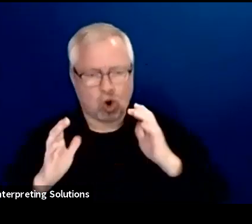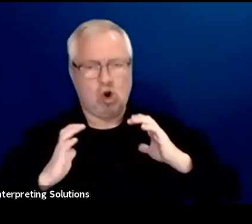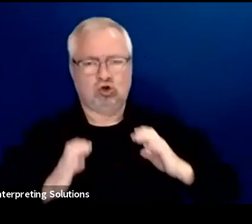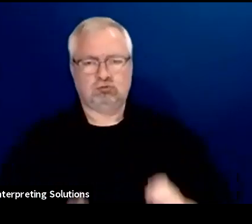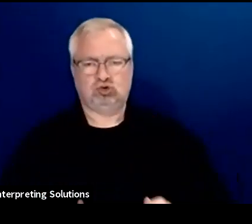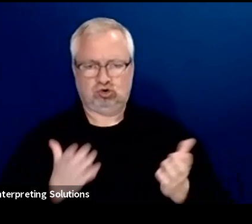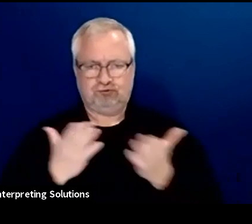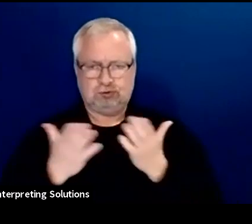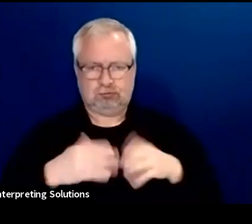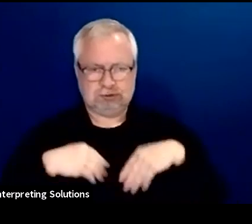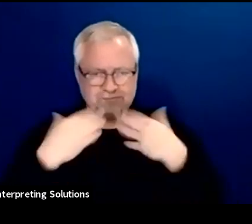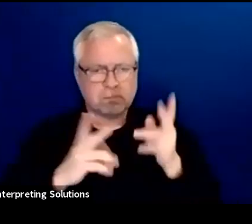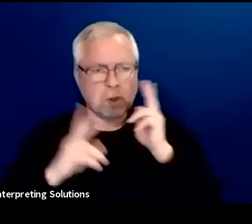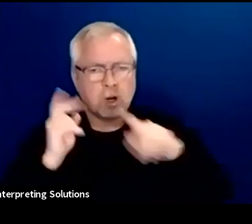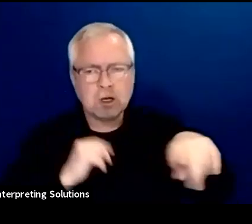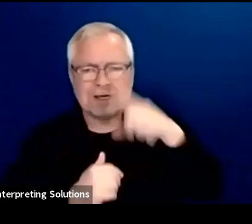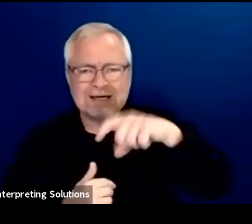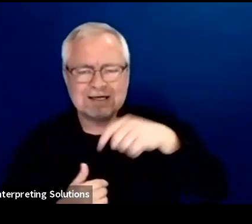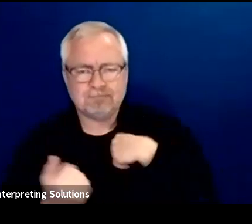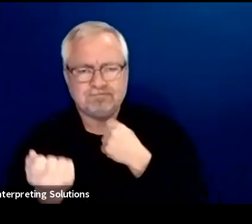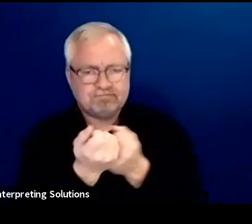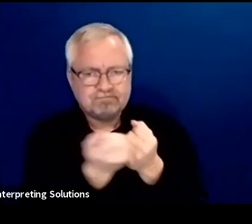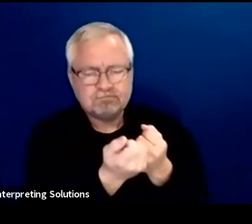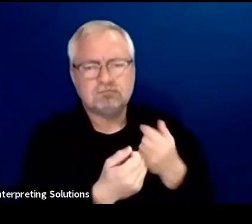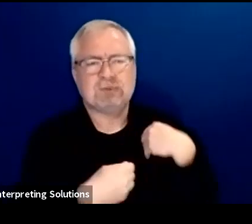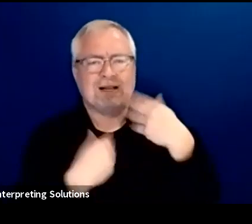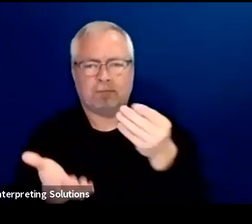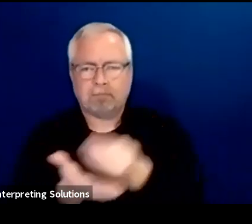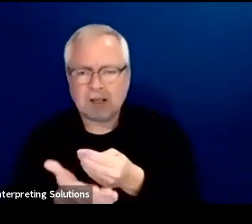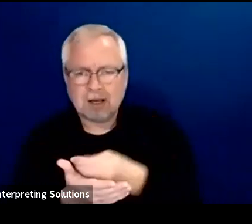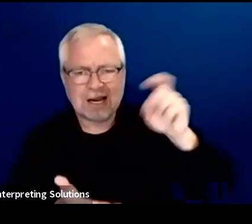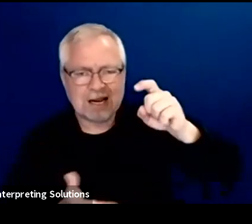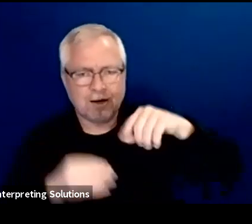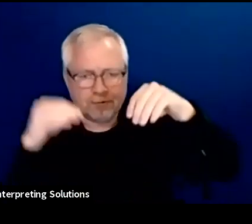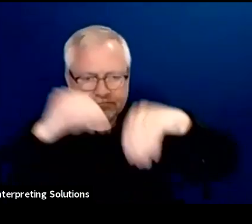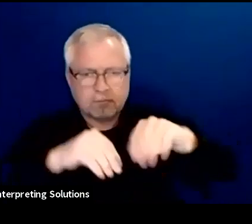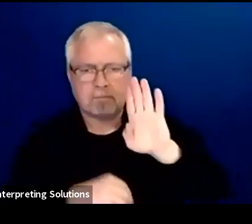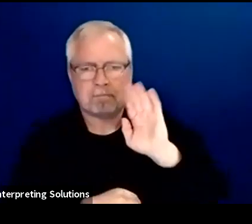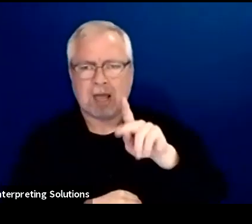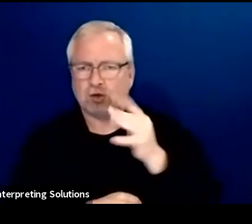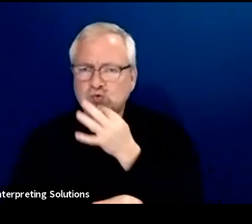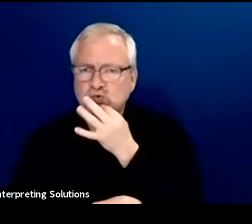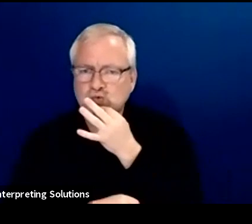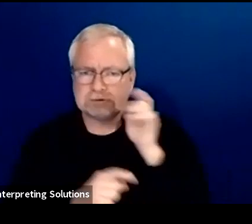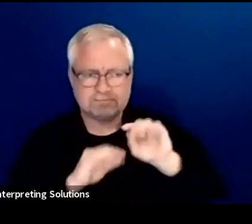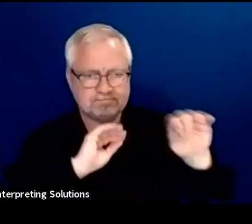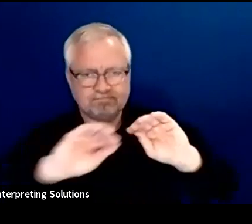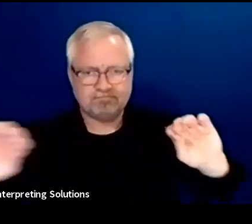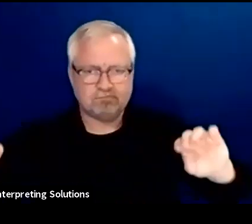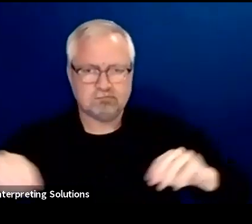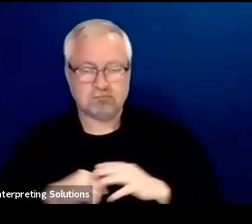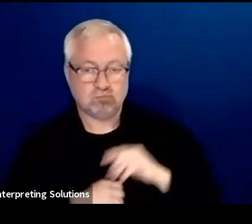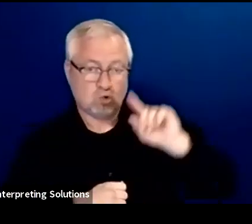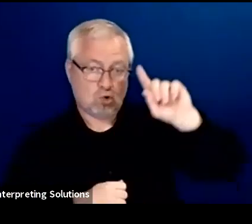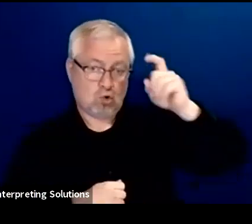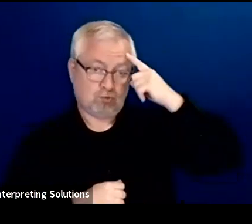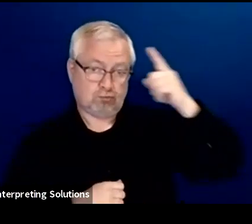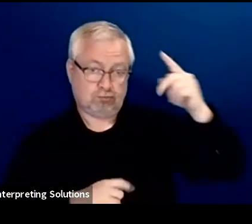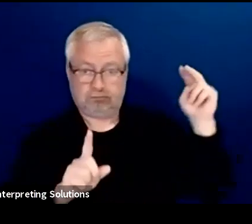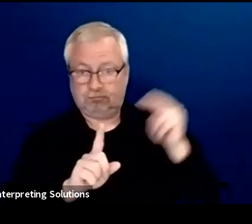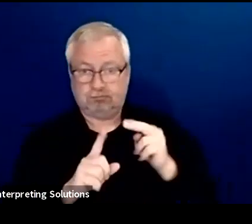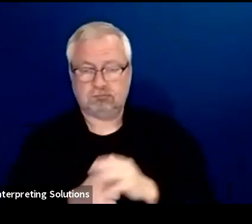money that they deserve into their bank accounts as soon as possible. So as the governor mentioned, we're first of all taking steps just to